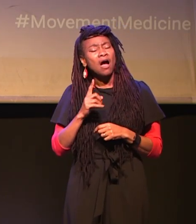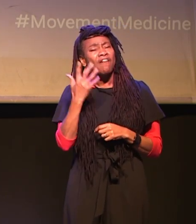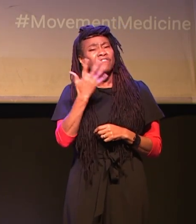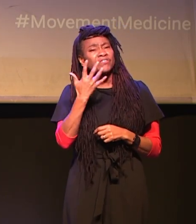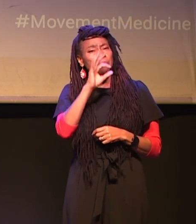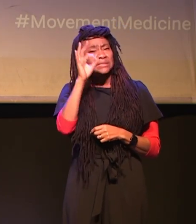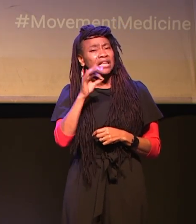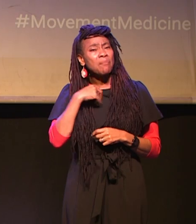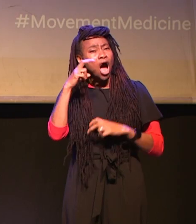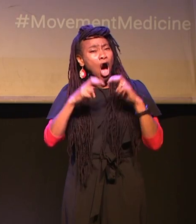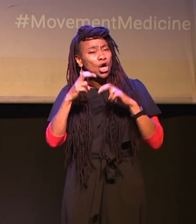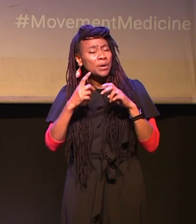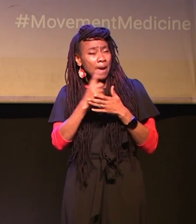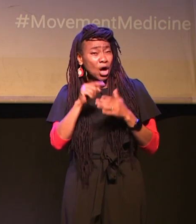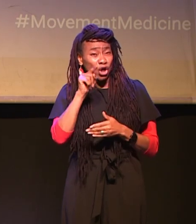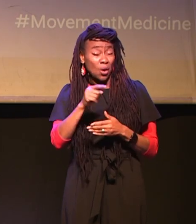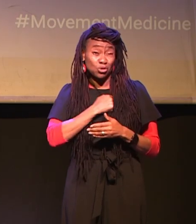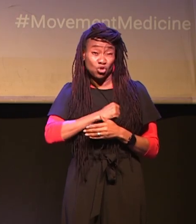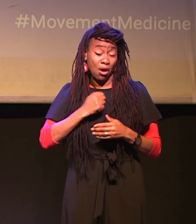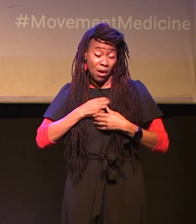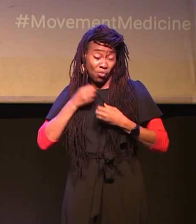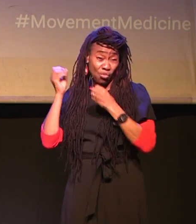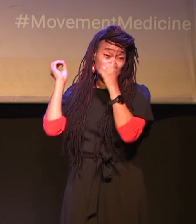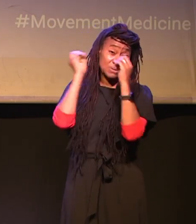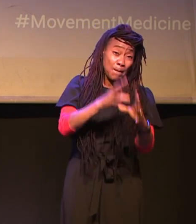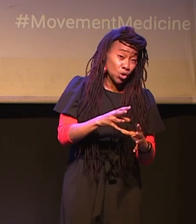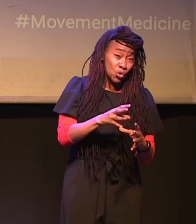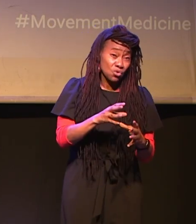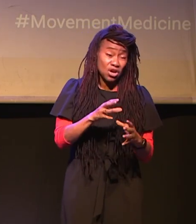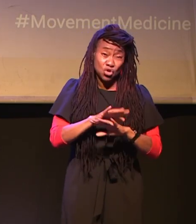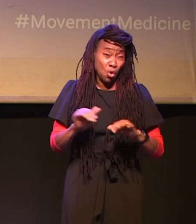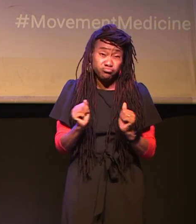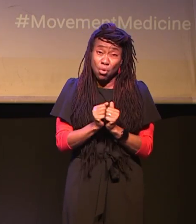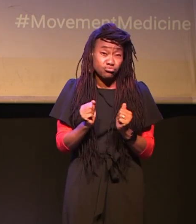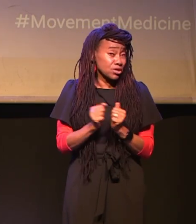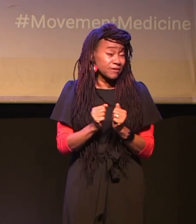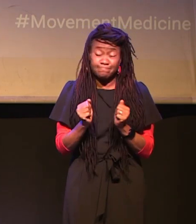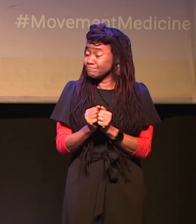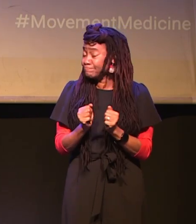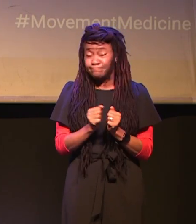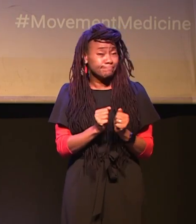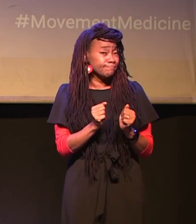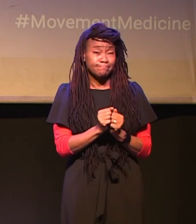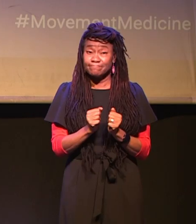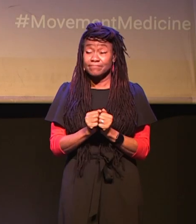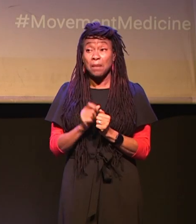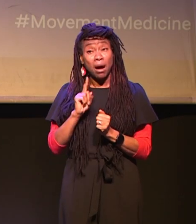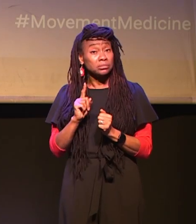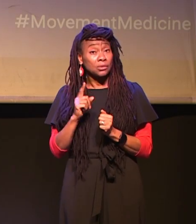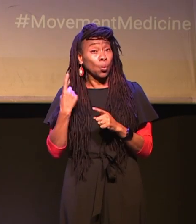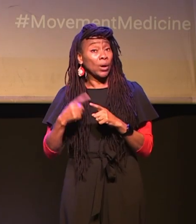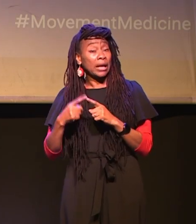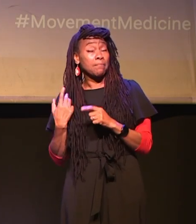I'm sorry that I put the rest of that on you. That wasn't appropriate. And I didn't know. But it didn't take me that long